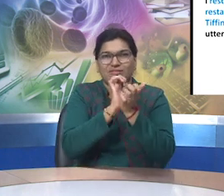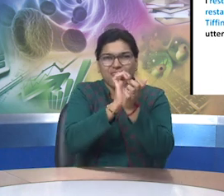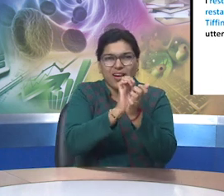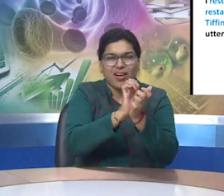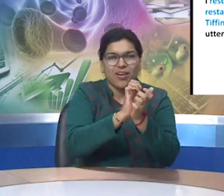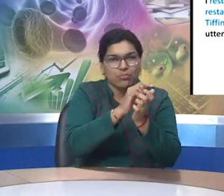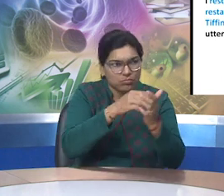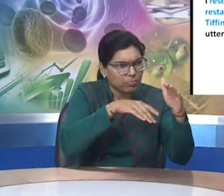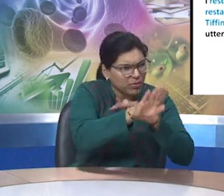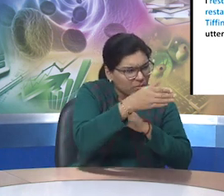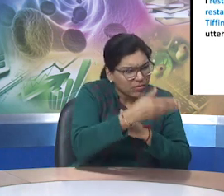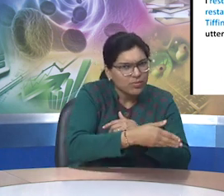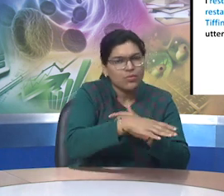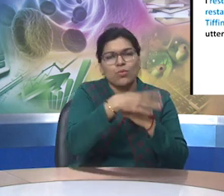of a restaurant